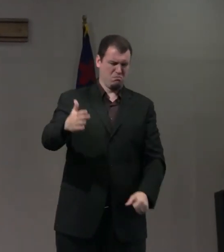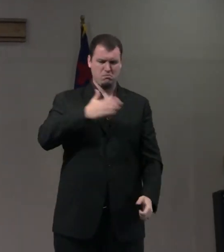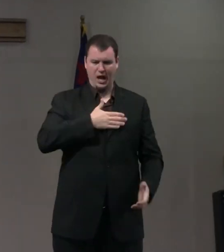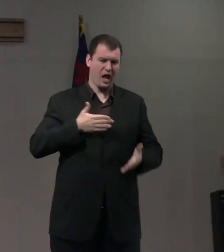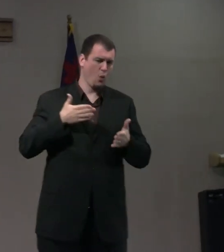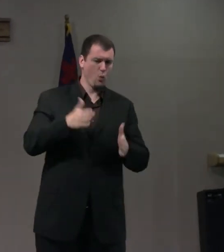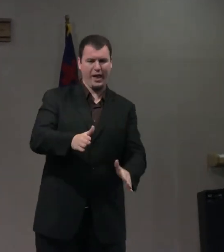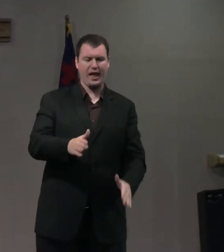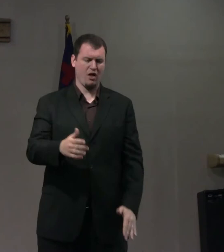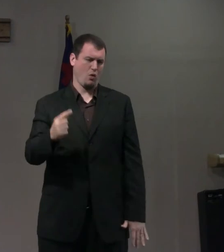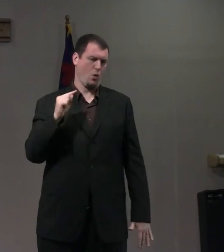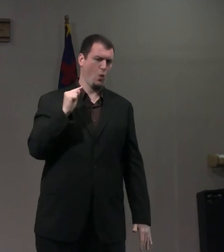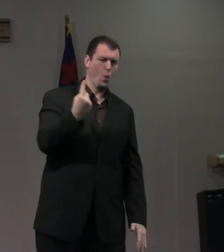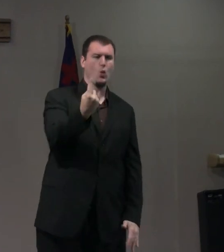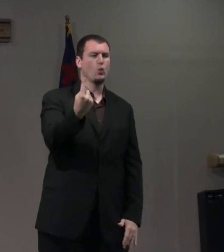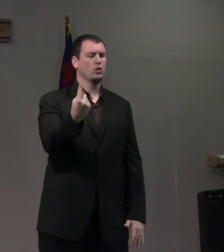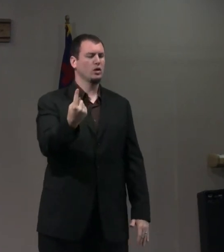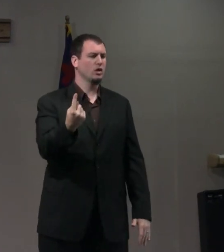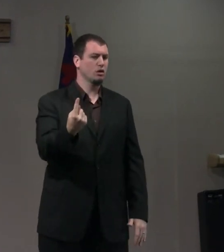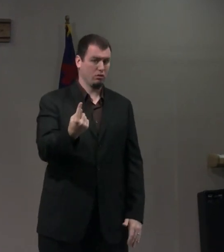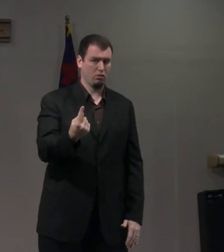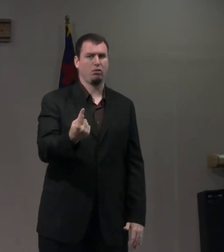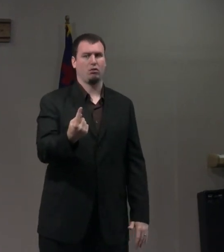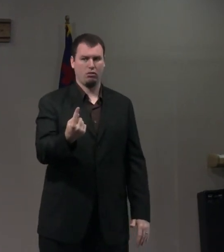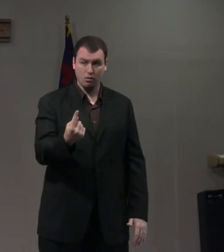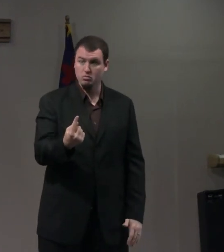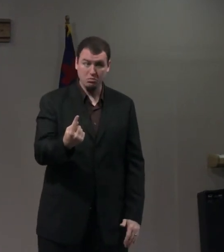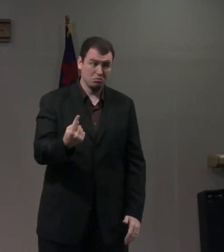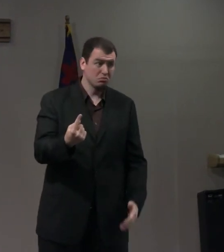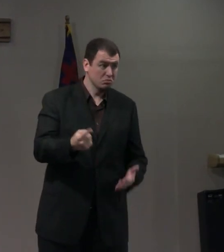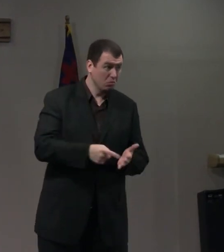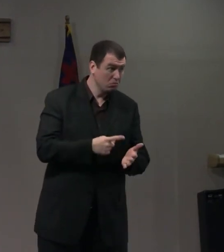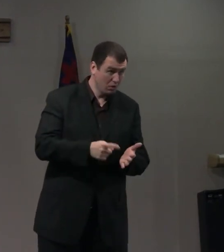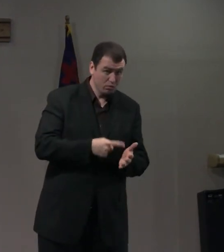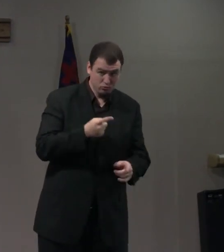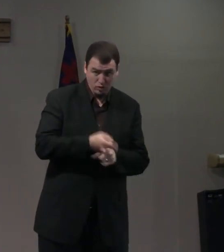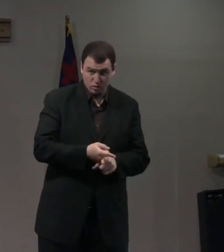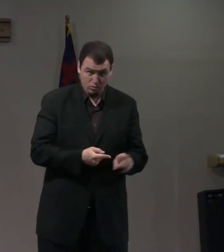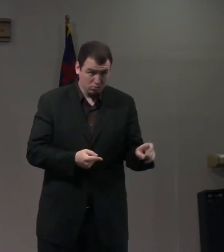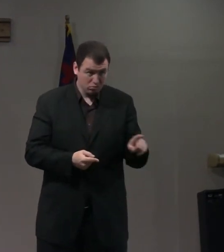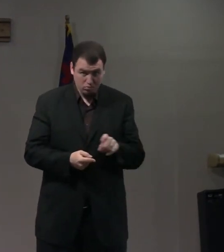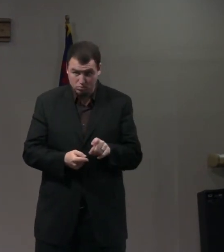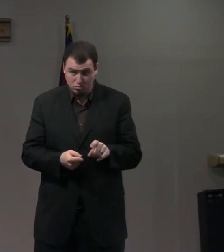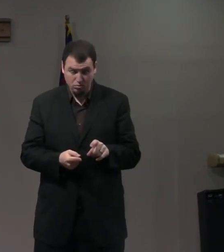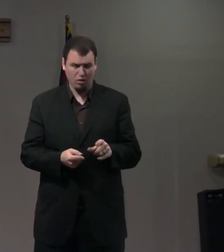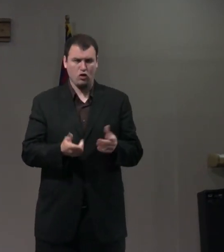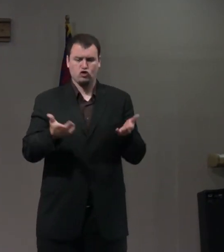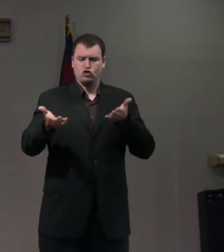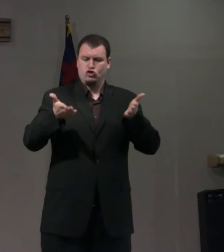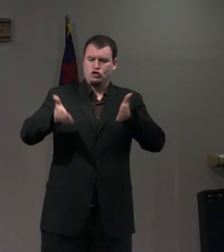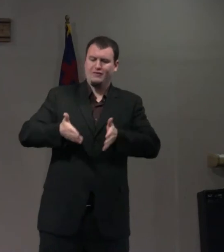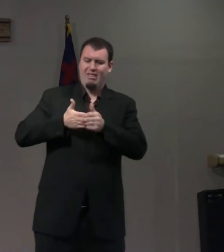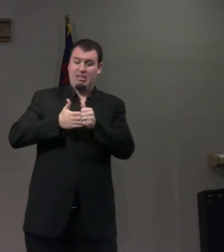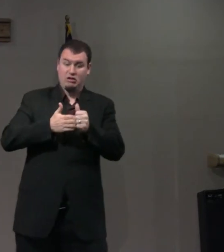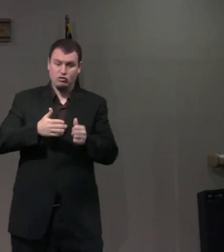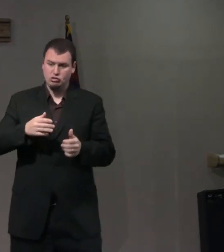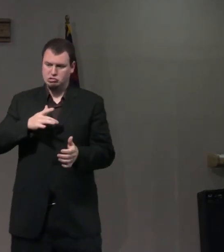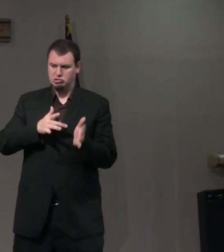It's easy to lose your temper if you don't get your own way. And sometimes it happens, right? The